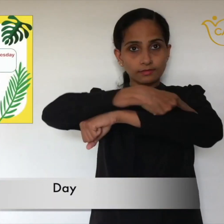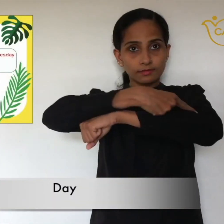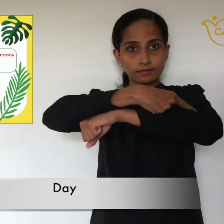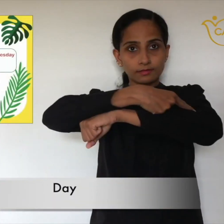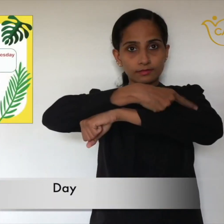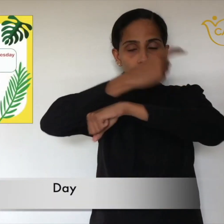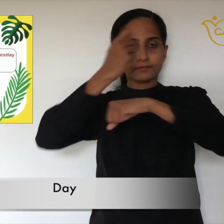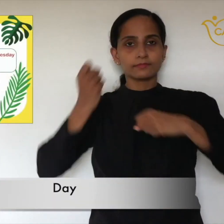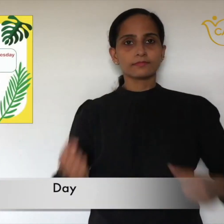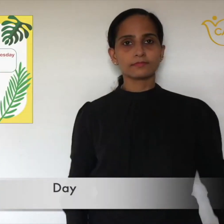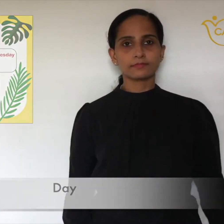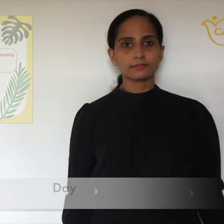Day.